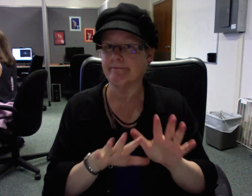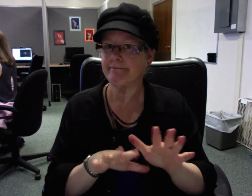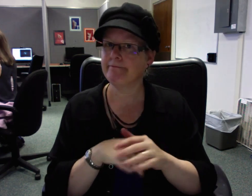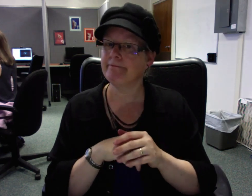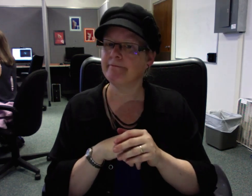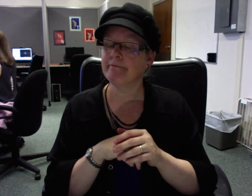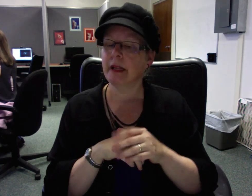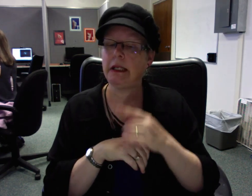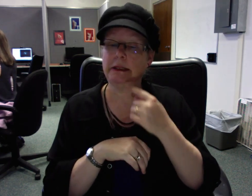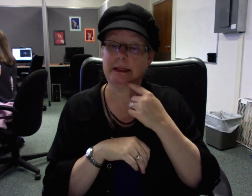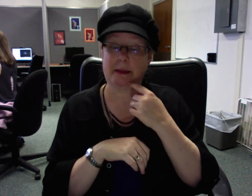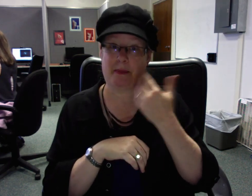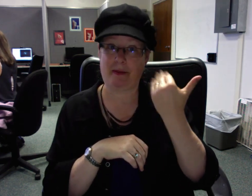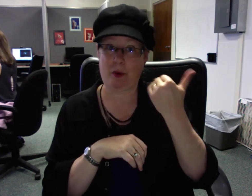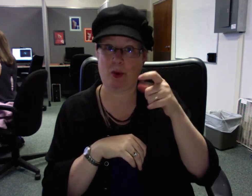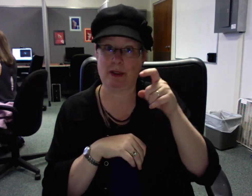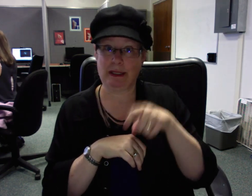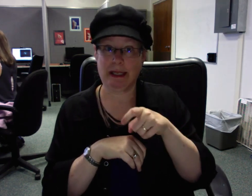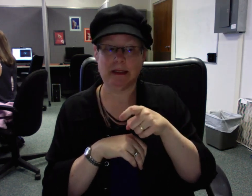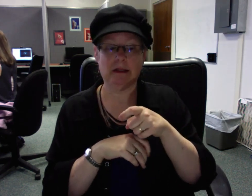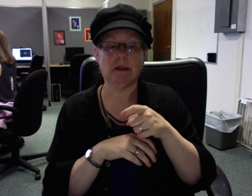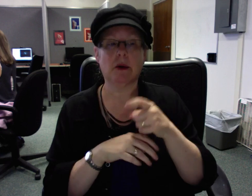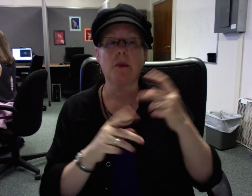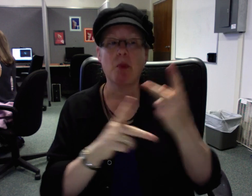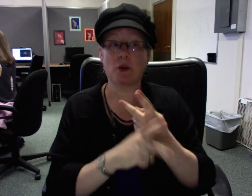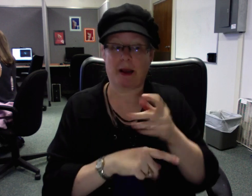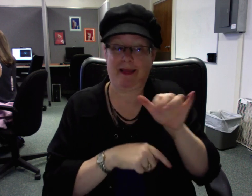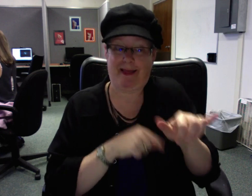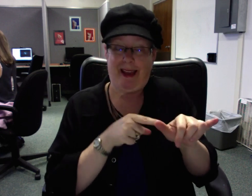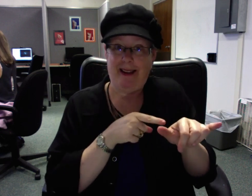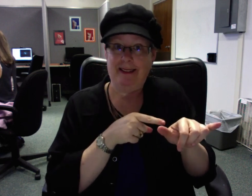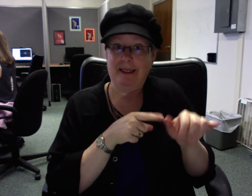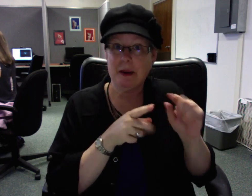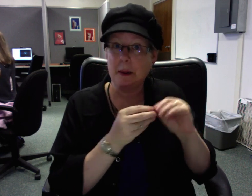That's right. 10 times 8 equals 80 square feet.